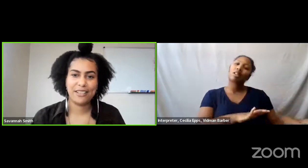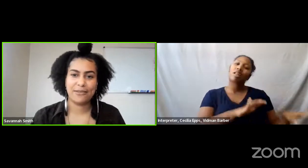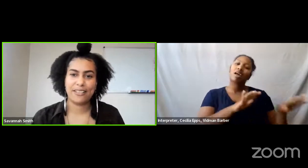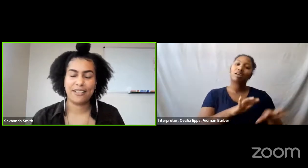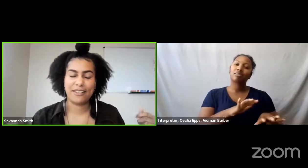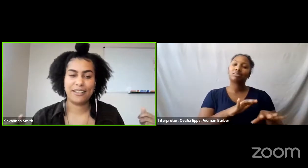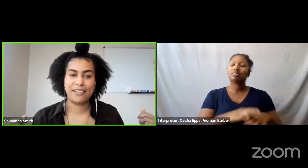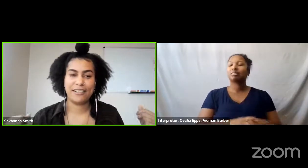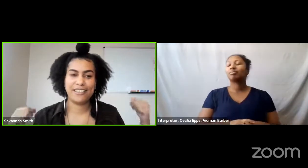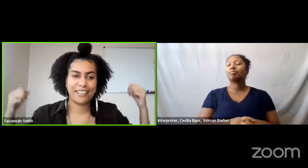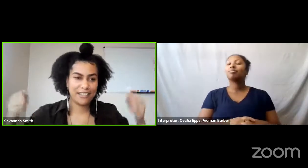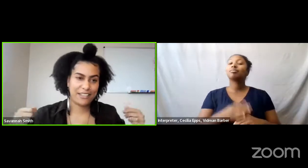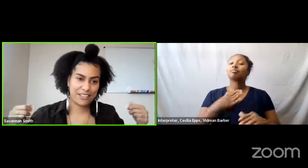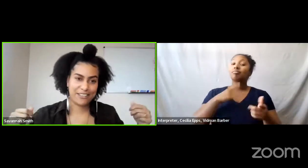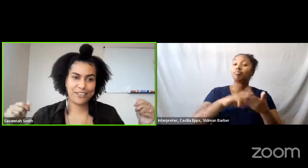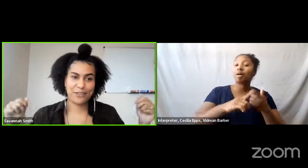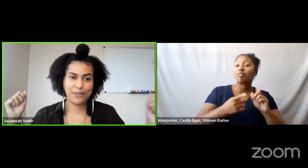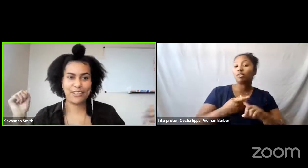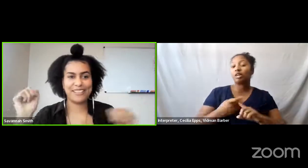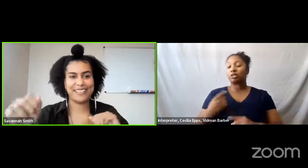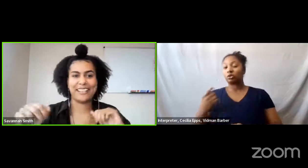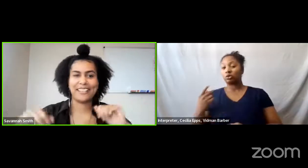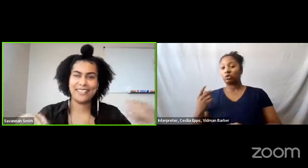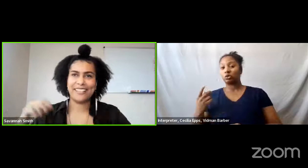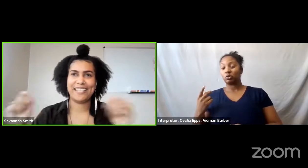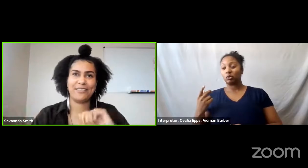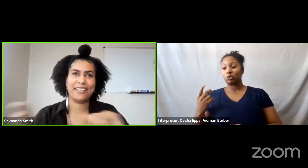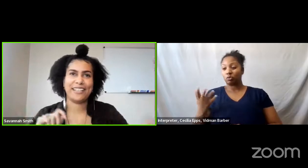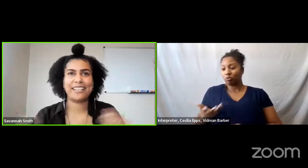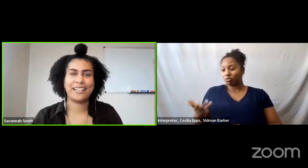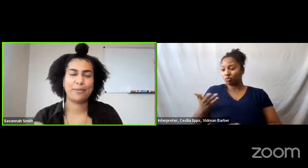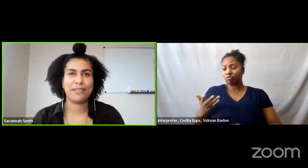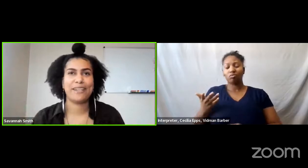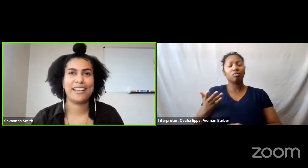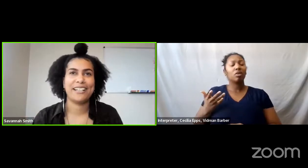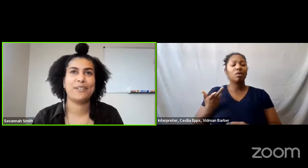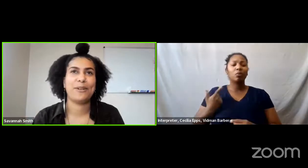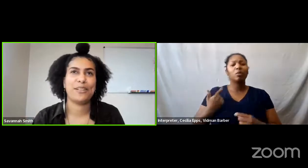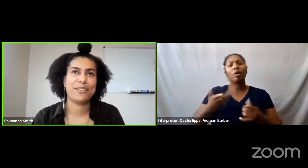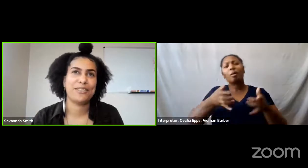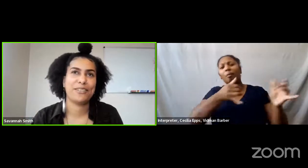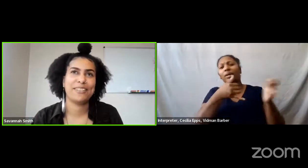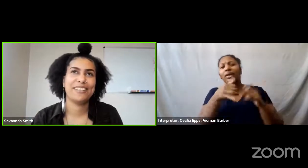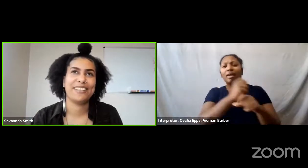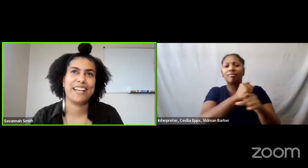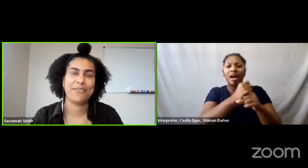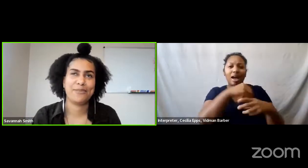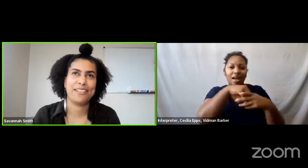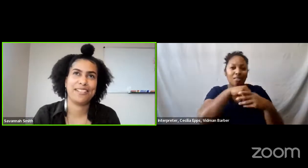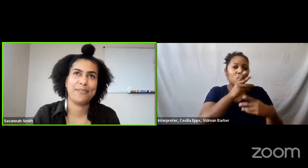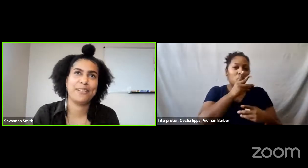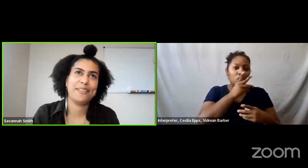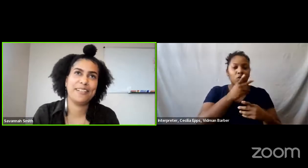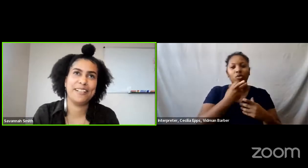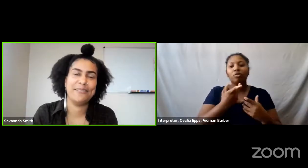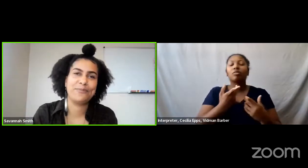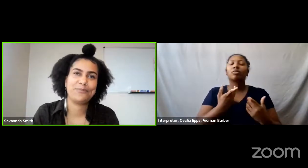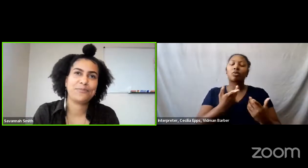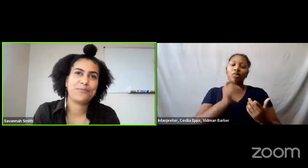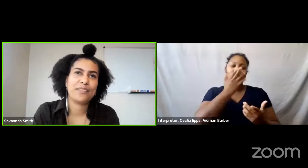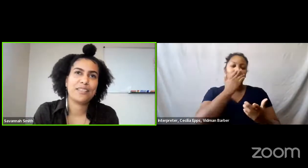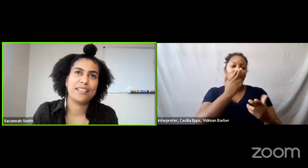trip, we started getting on each other's shoulders and like even like kind of play fighting in the water. So that was fun as well.